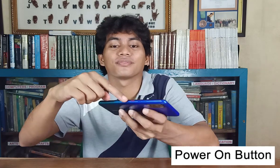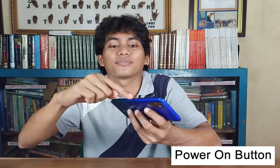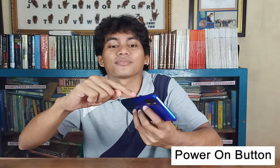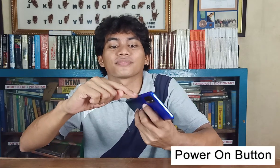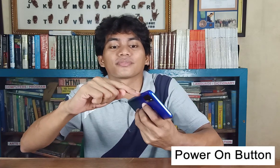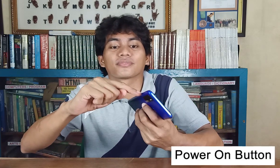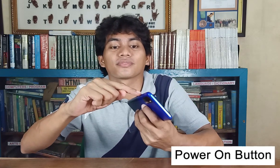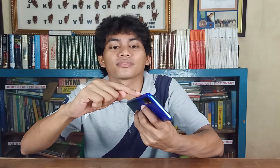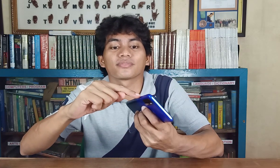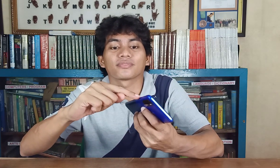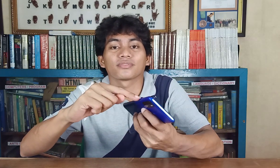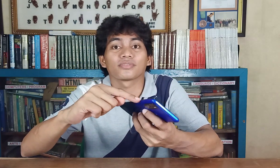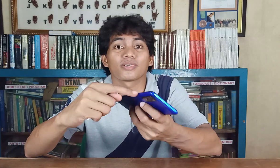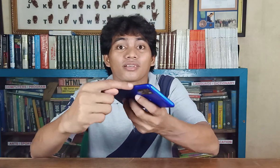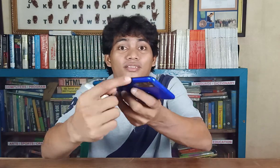orange,